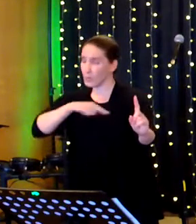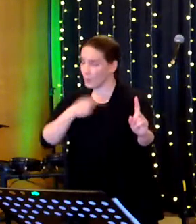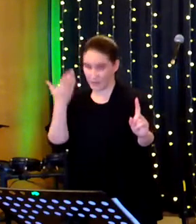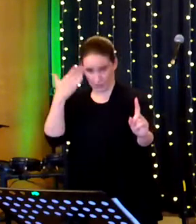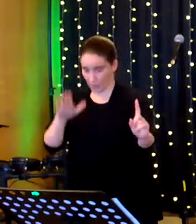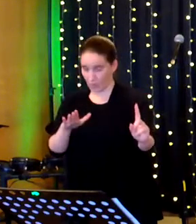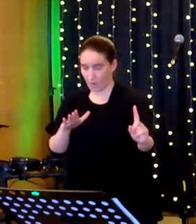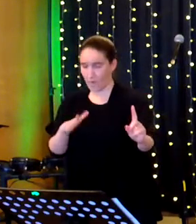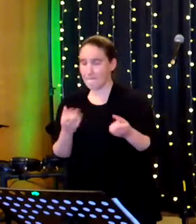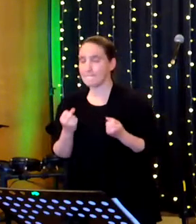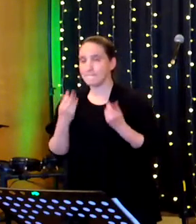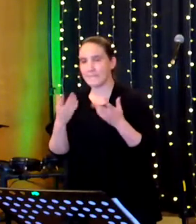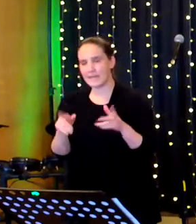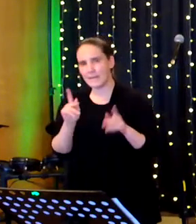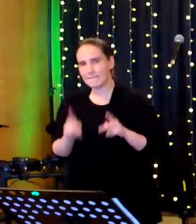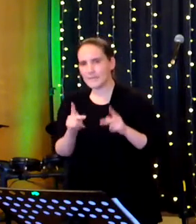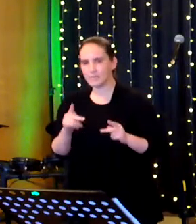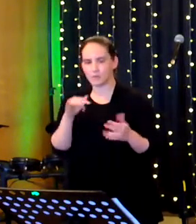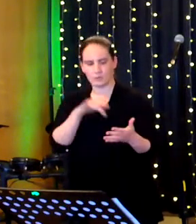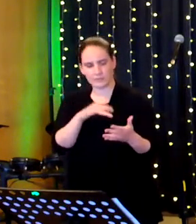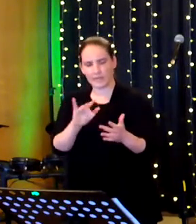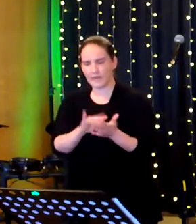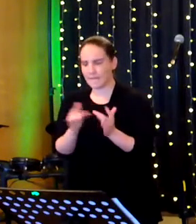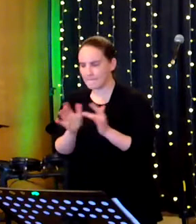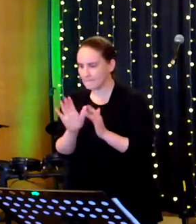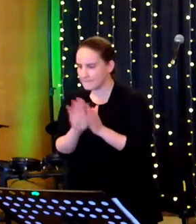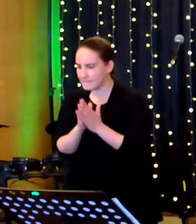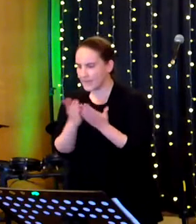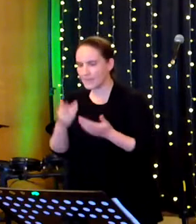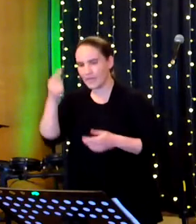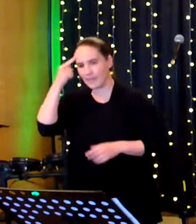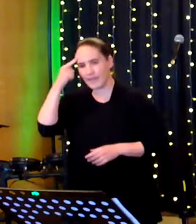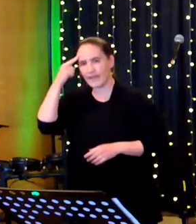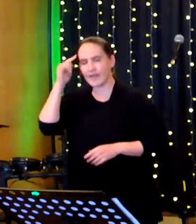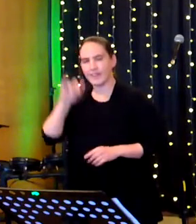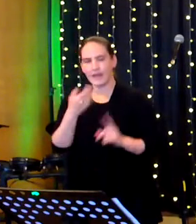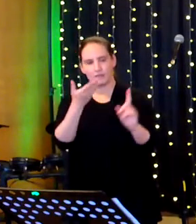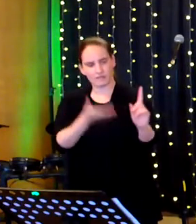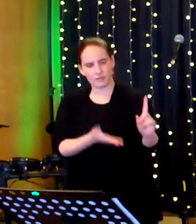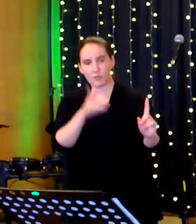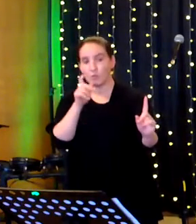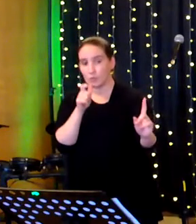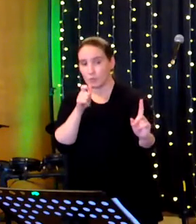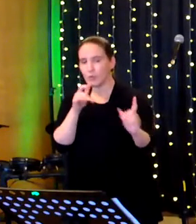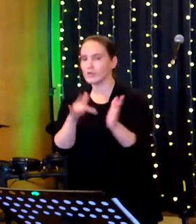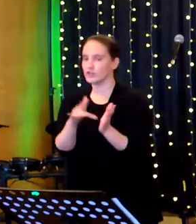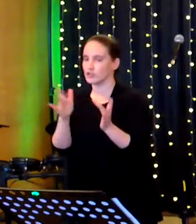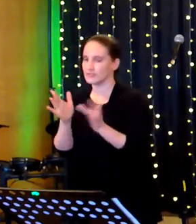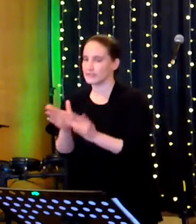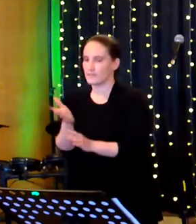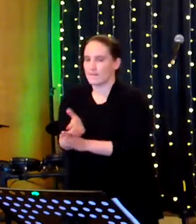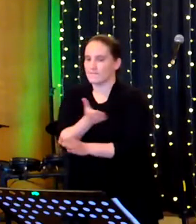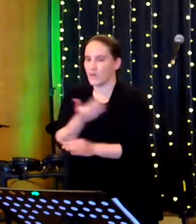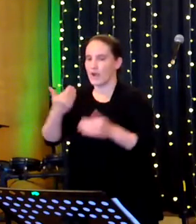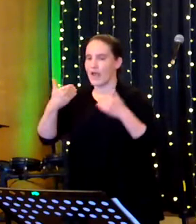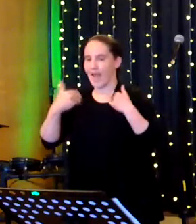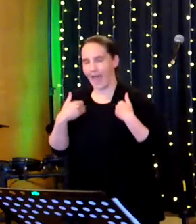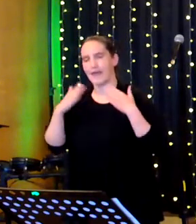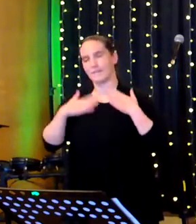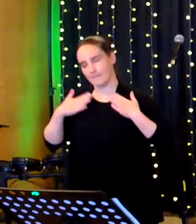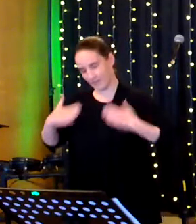have the theory that this messenger is the pre-incarnate Christ. And what that means is it's